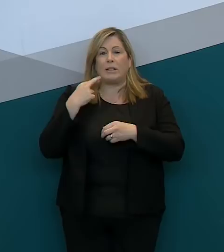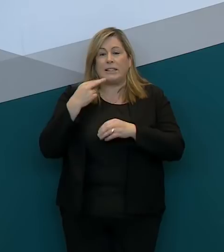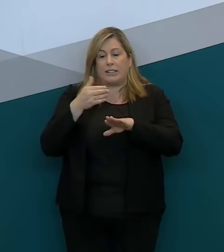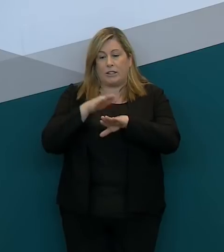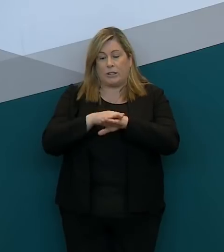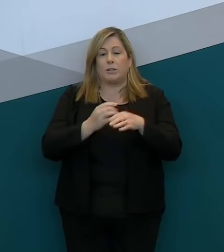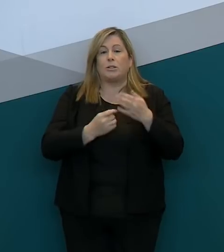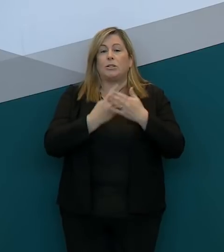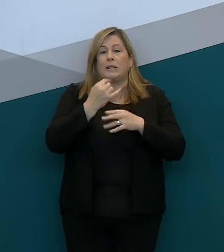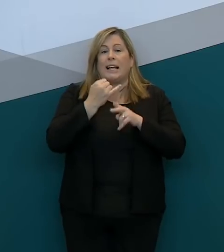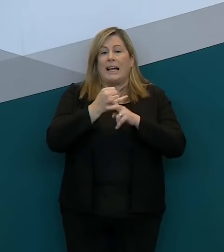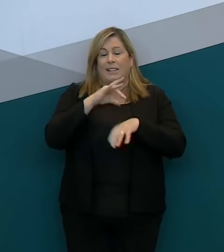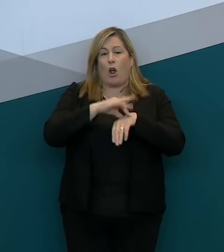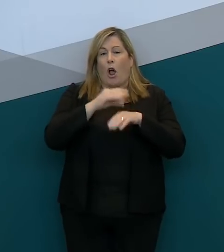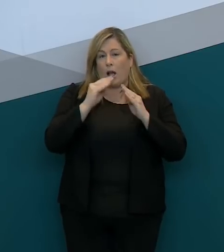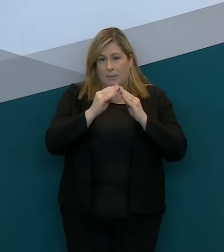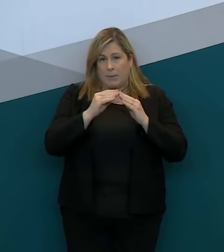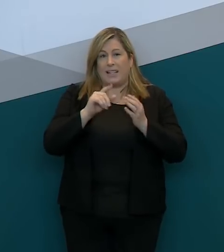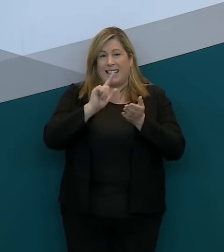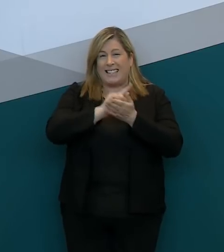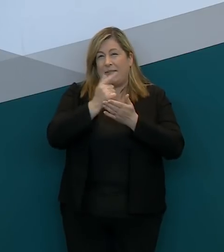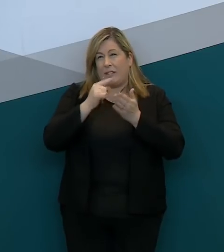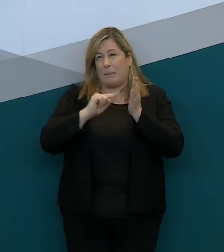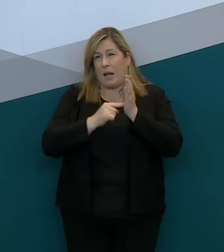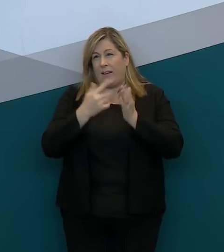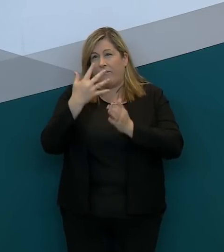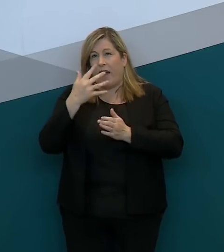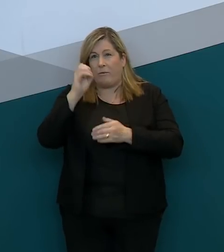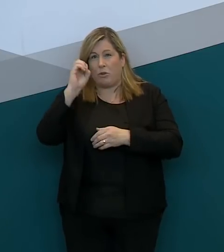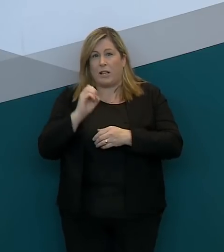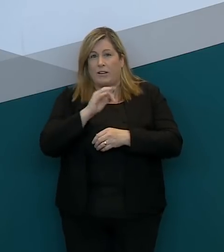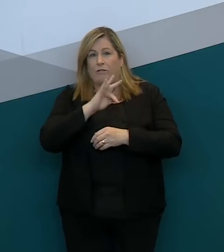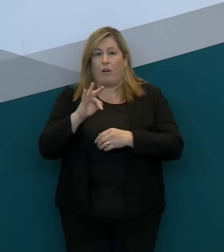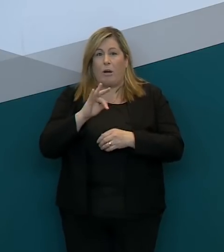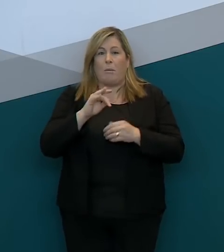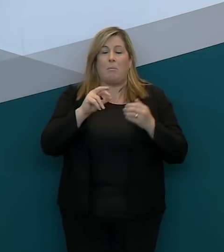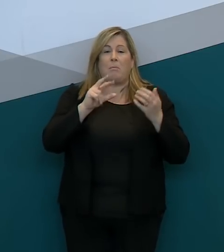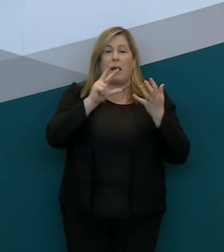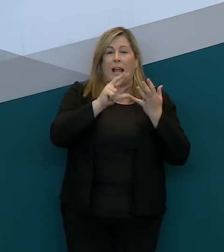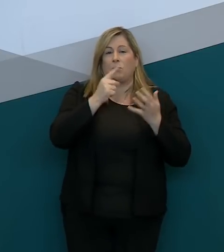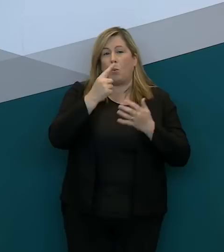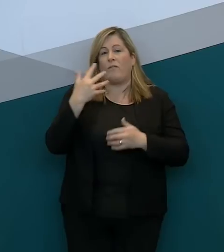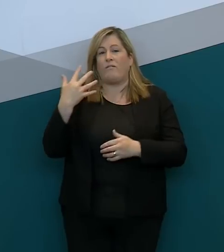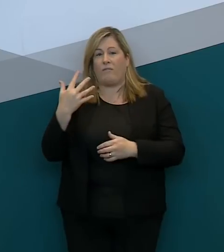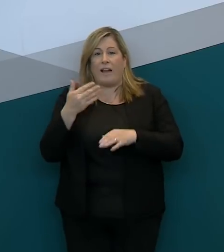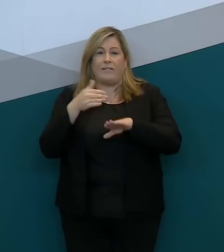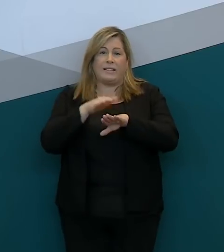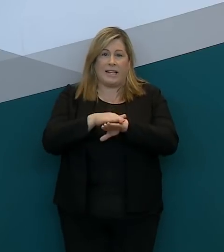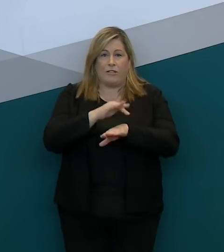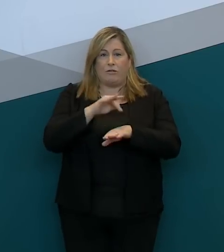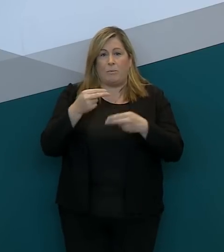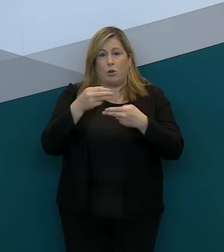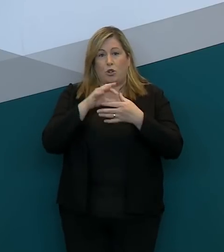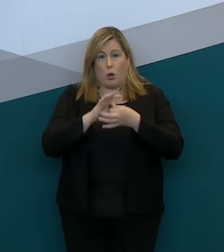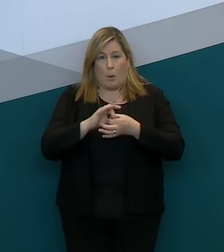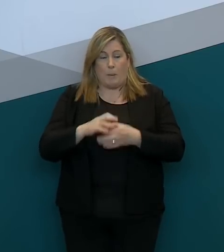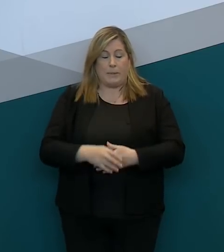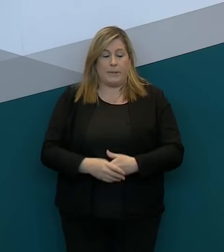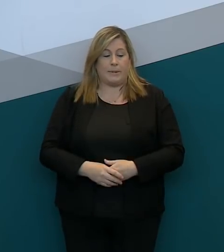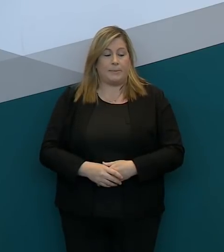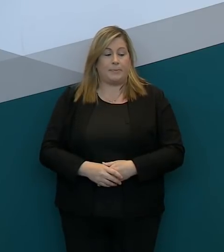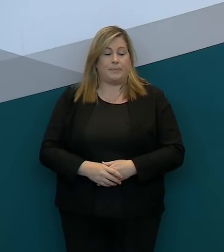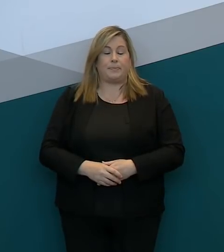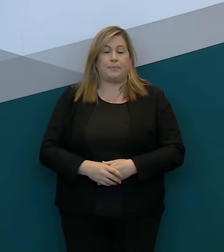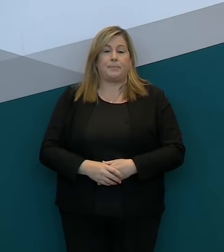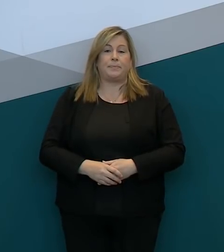deaths occurred in a hospital environment. That's 17.5% of all 815 nursing home resident deaths.